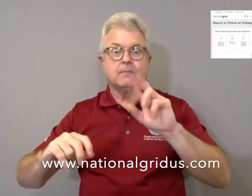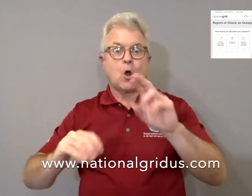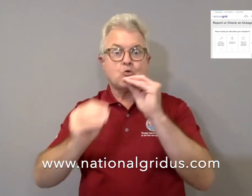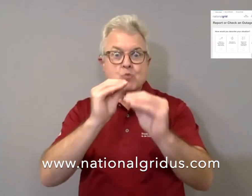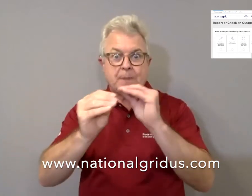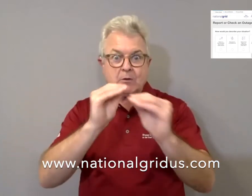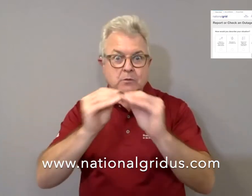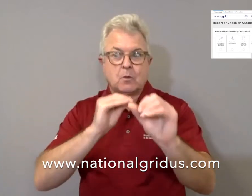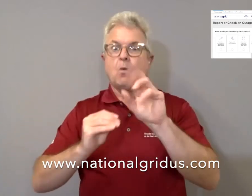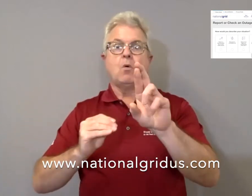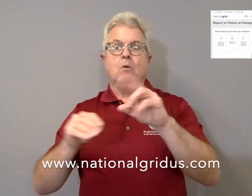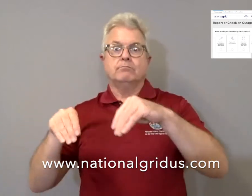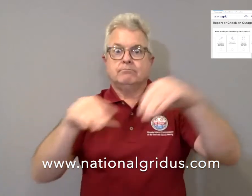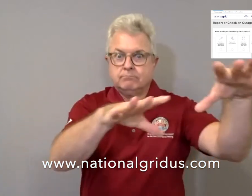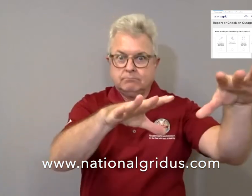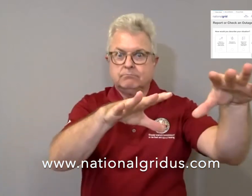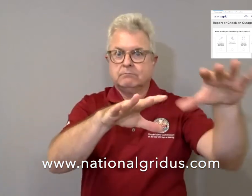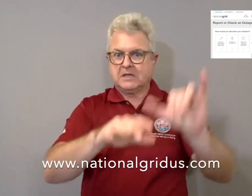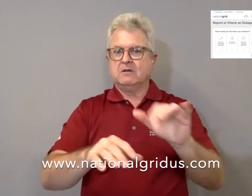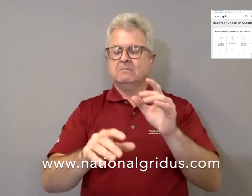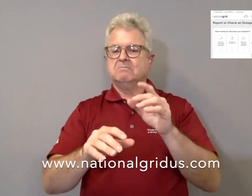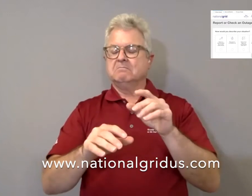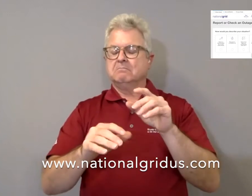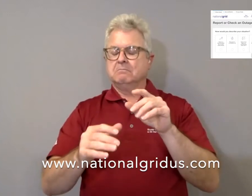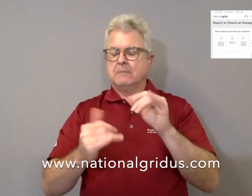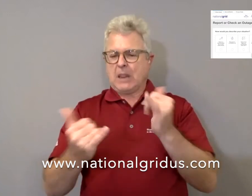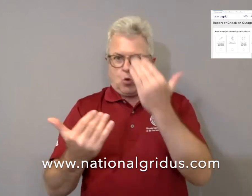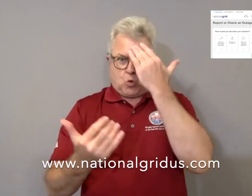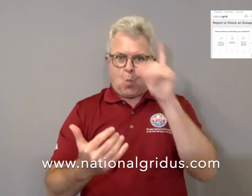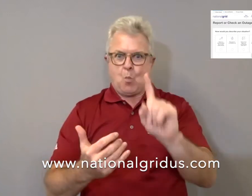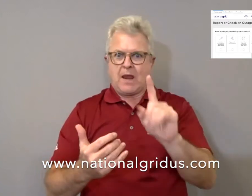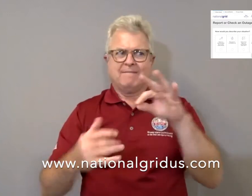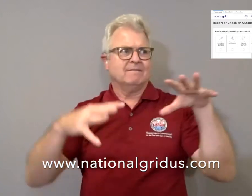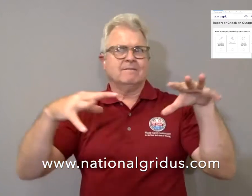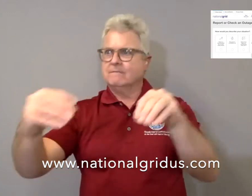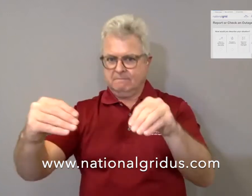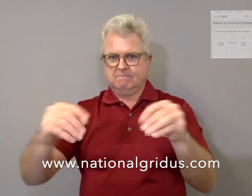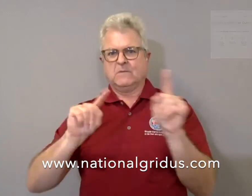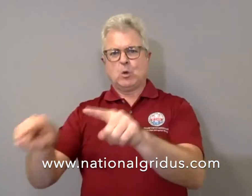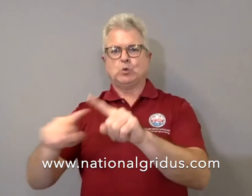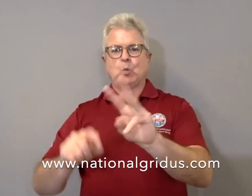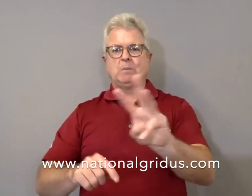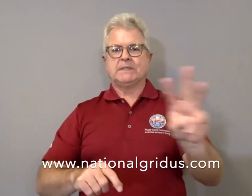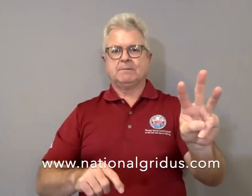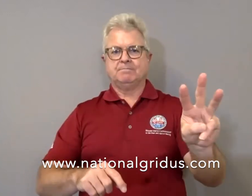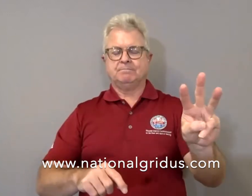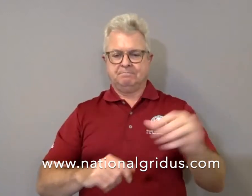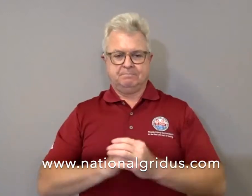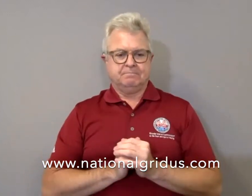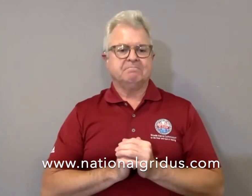some information about the repairs or when it will come back online. So that you know where the power